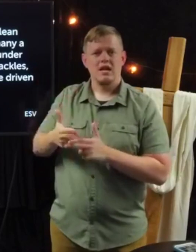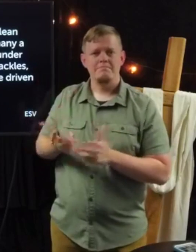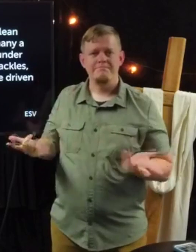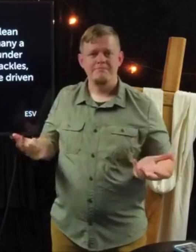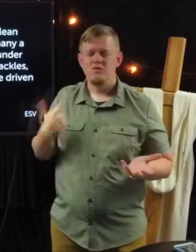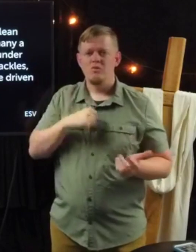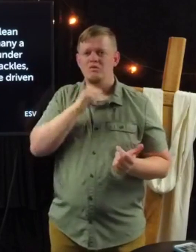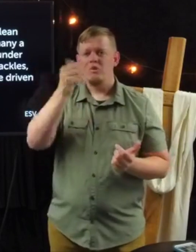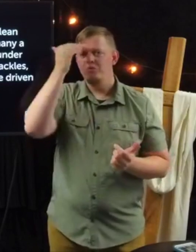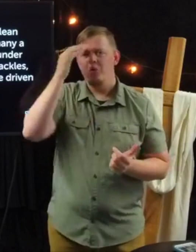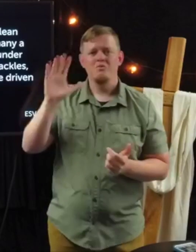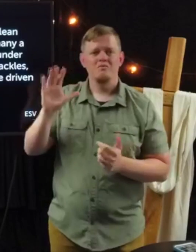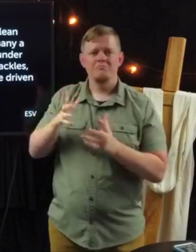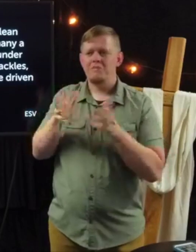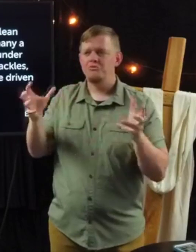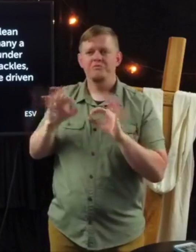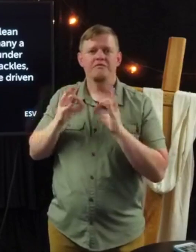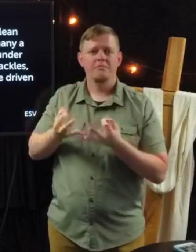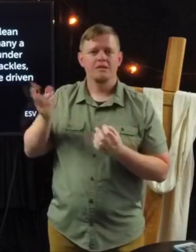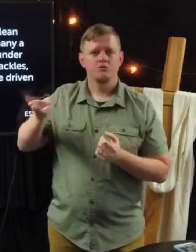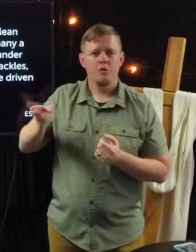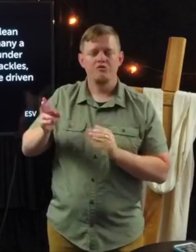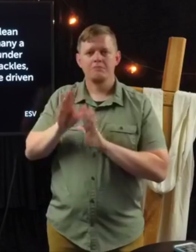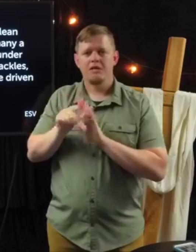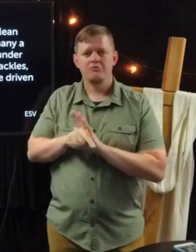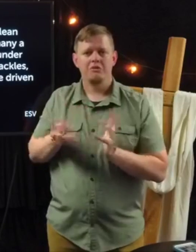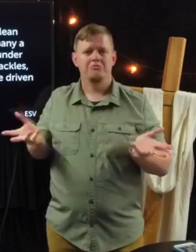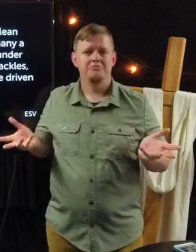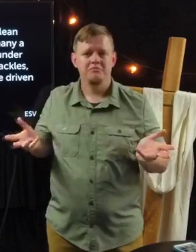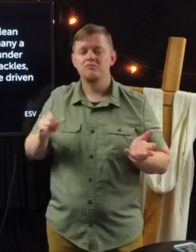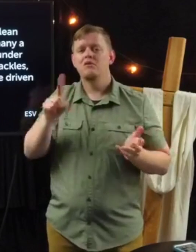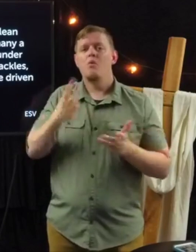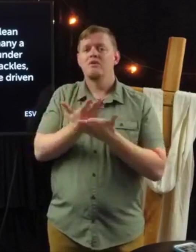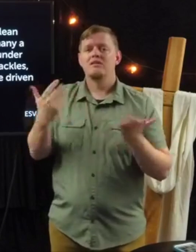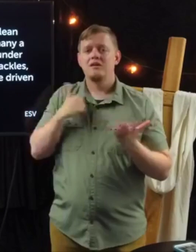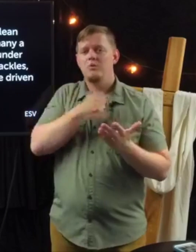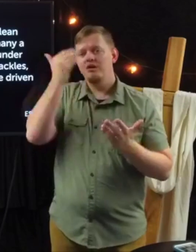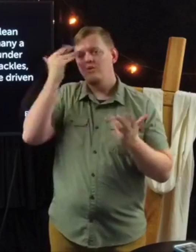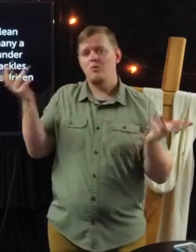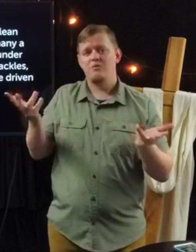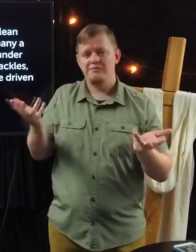don't know his name. We don't know much about his family history or background. The only thing really that we